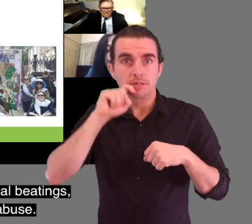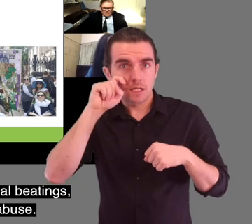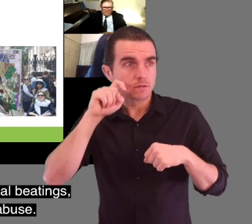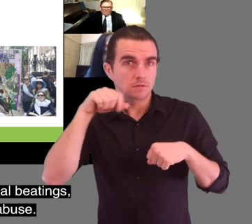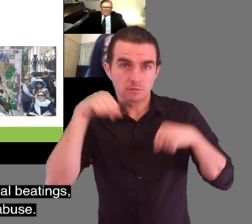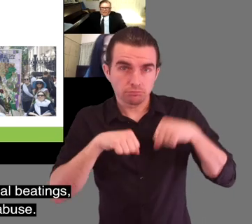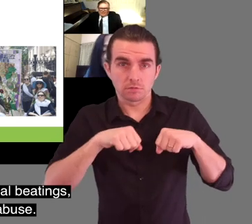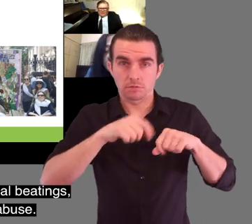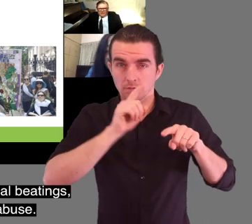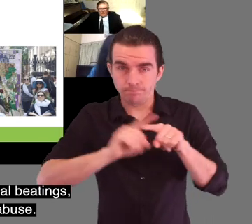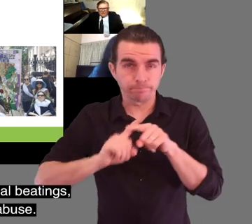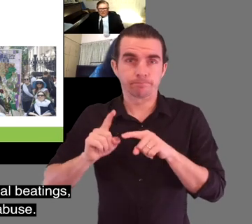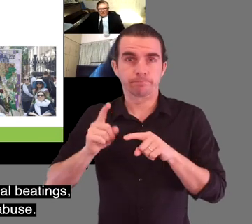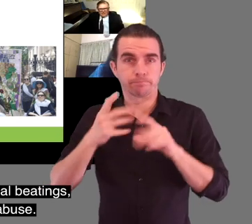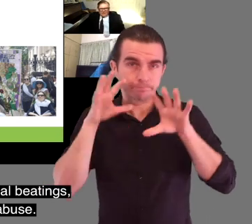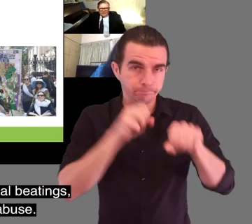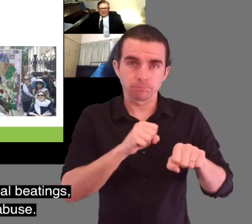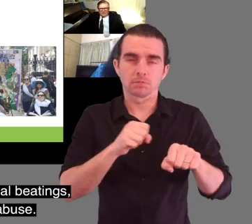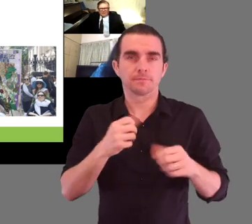a lot of sexual abuse.